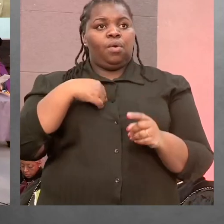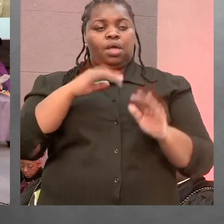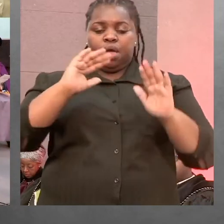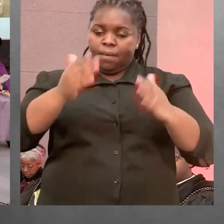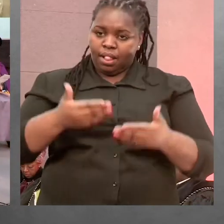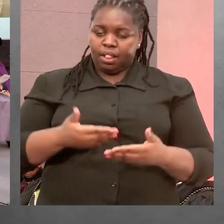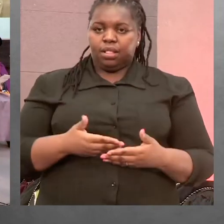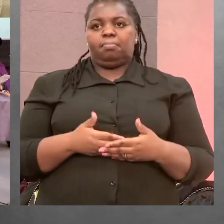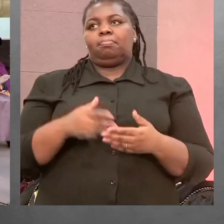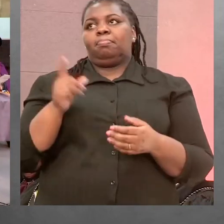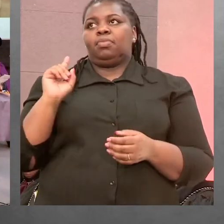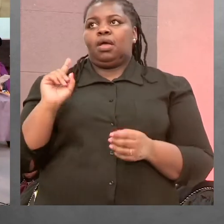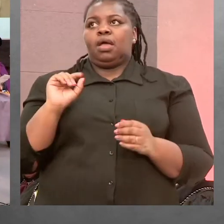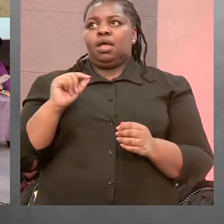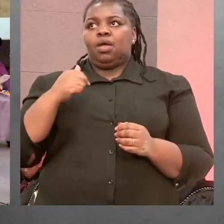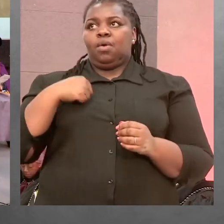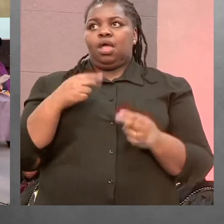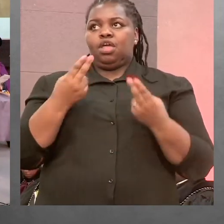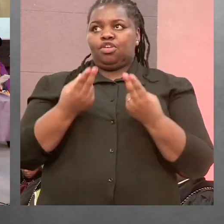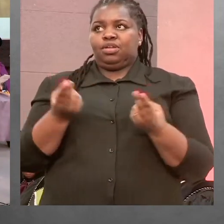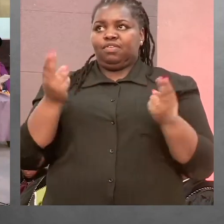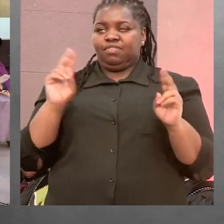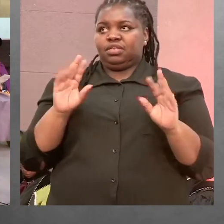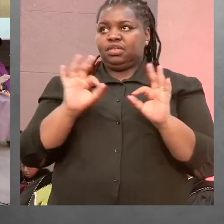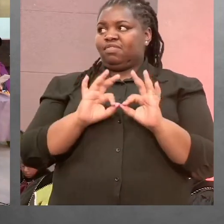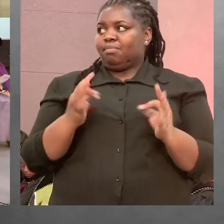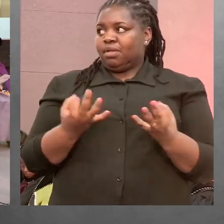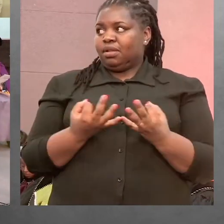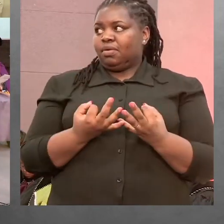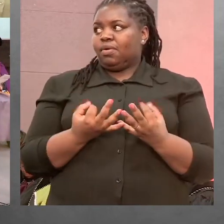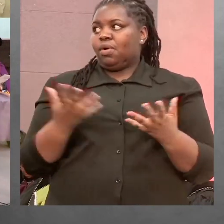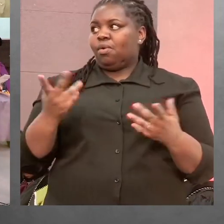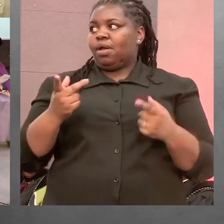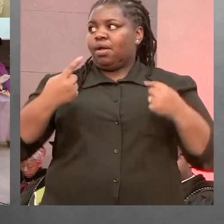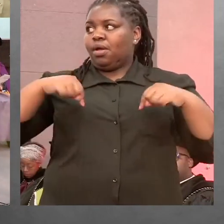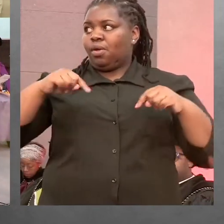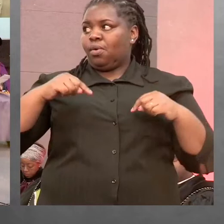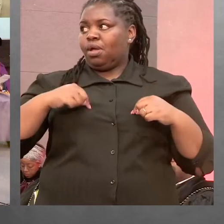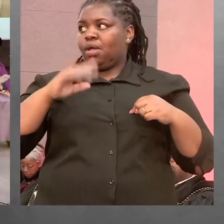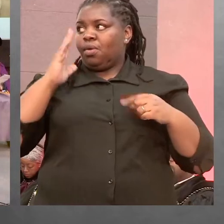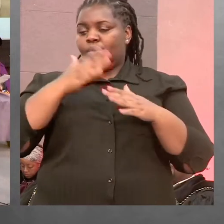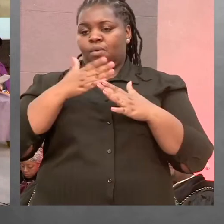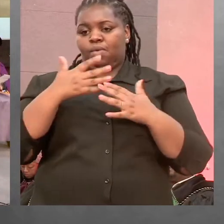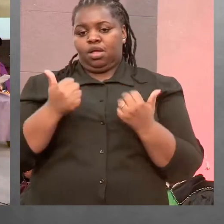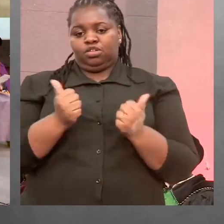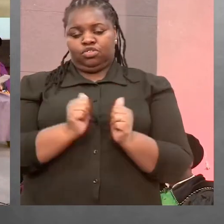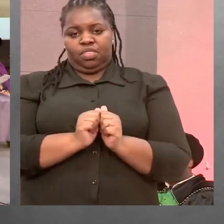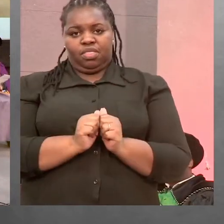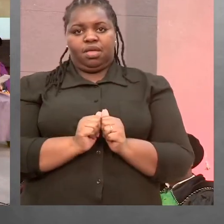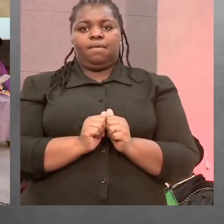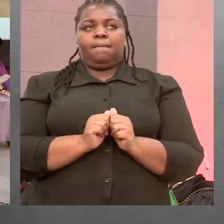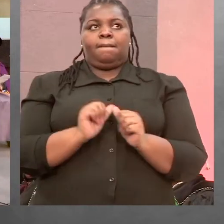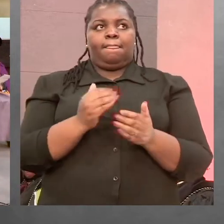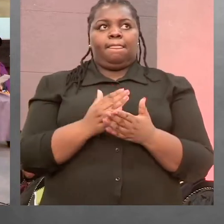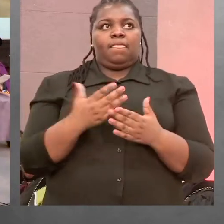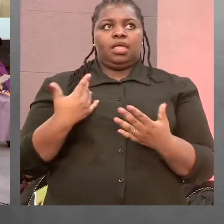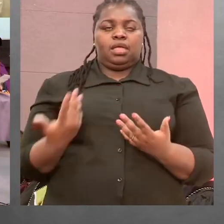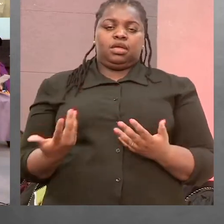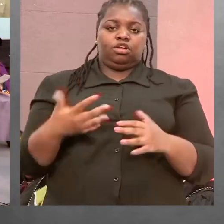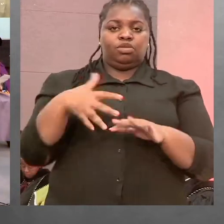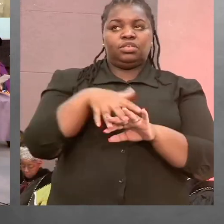you warmly into our university family, where we will endeavor together to foster